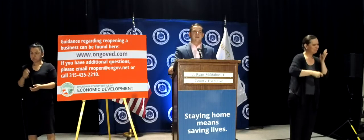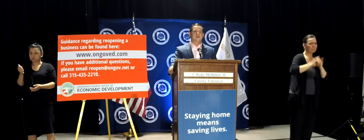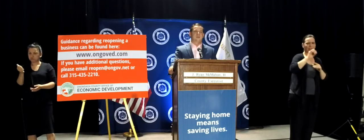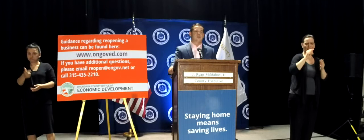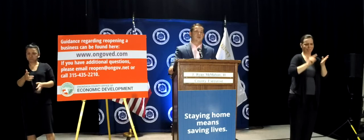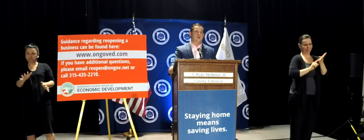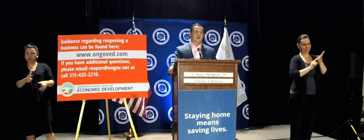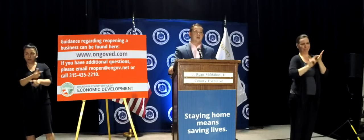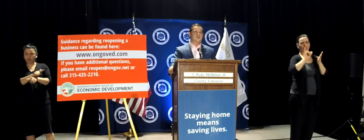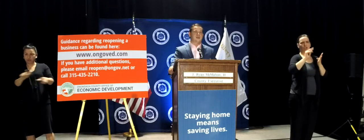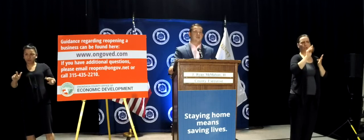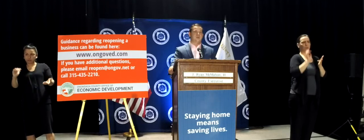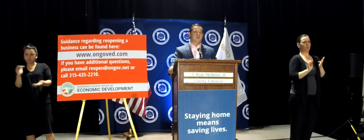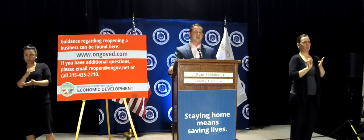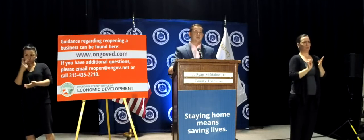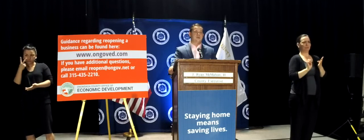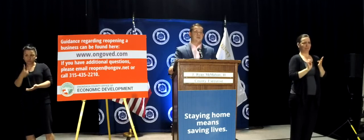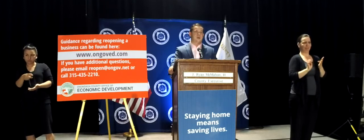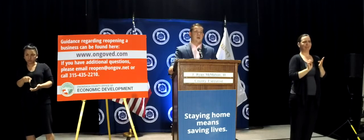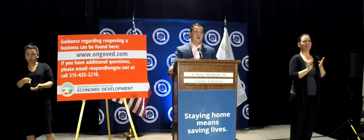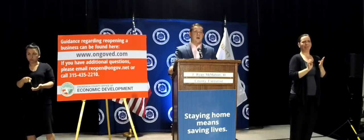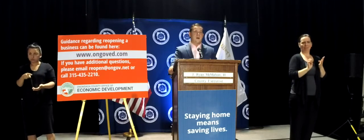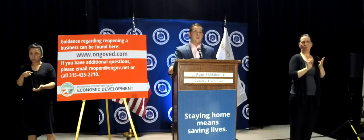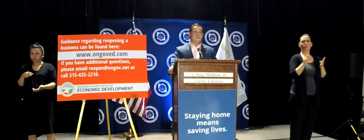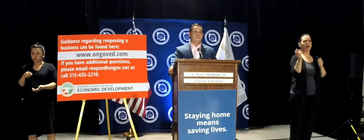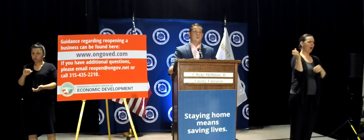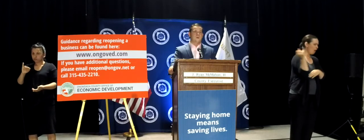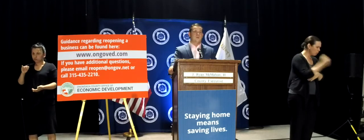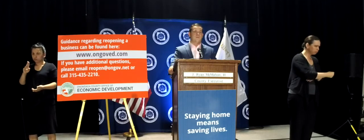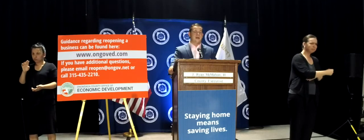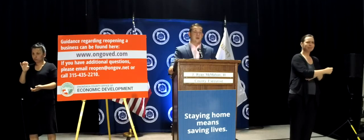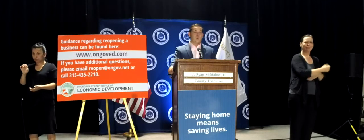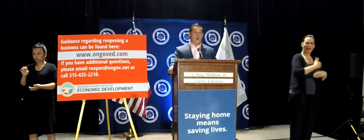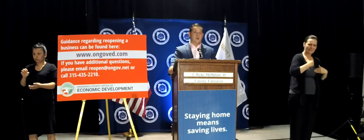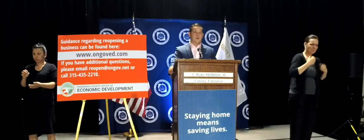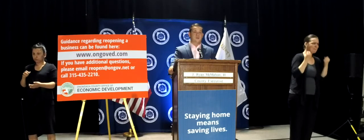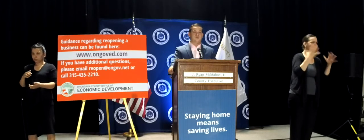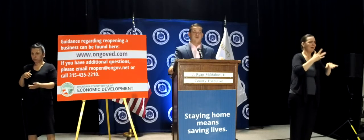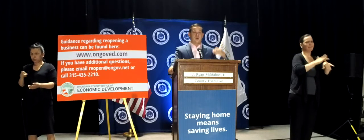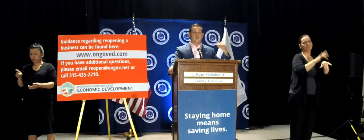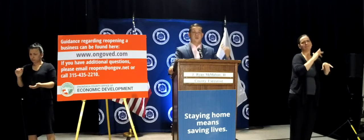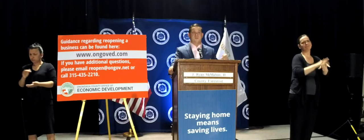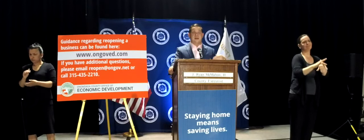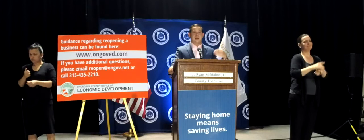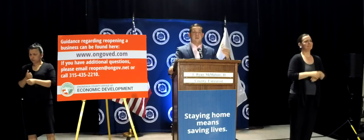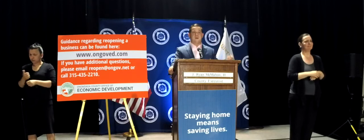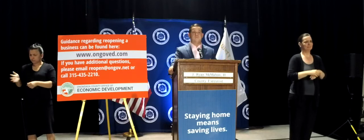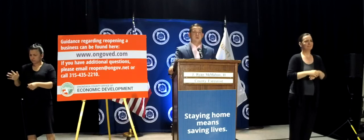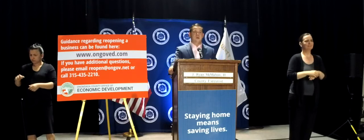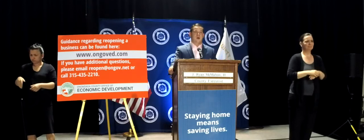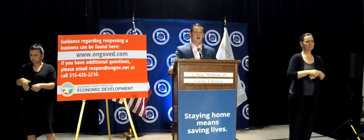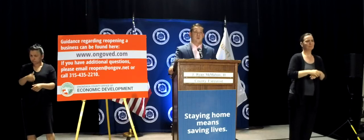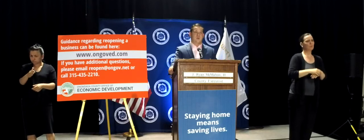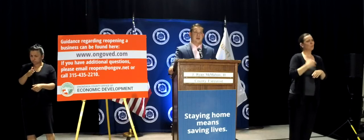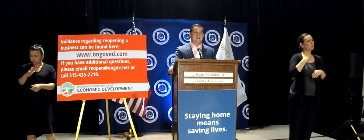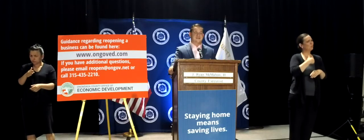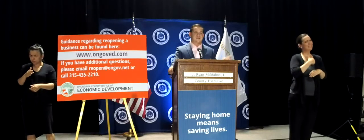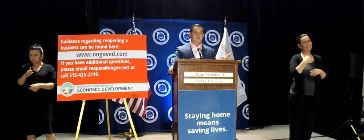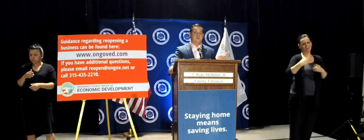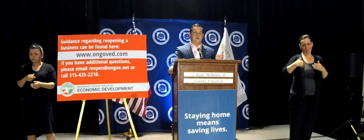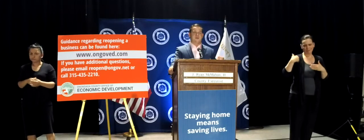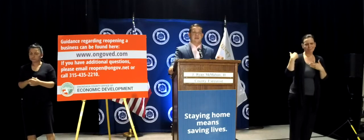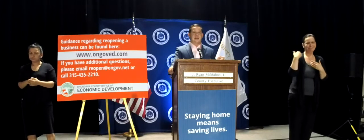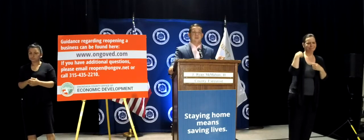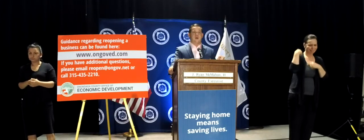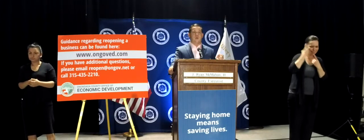slots to make sure that our essential employees could remain at work as we fought through this pandemic. We realize there's